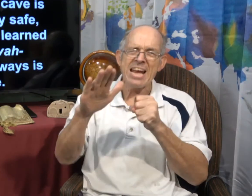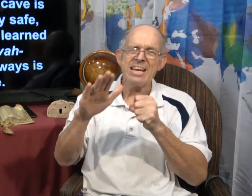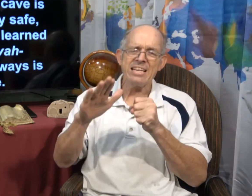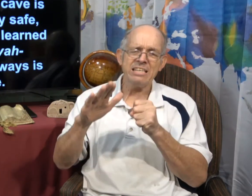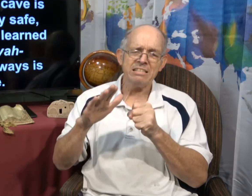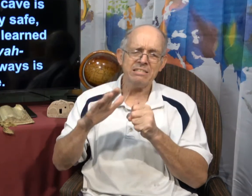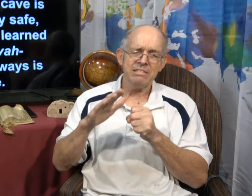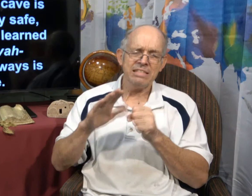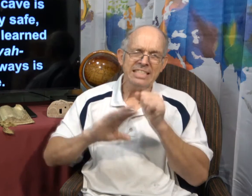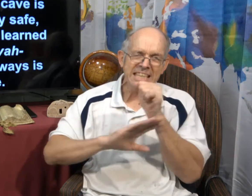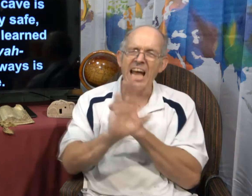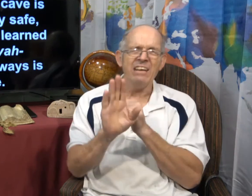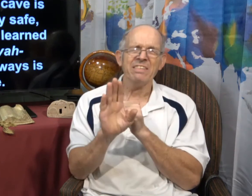complete. Say,